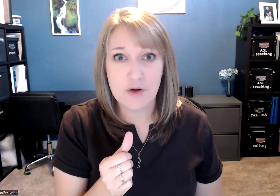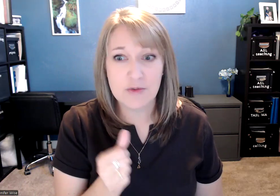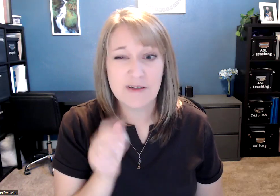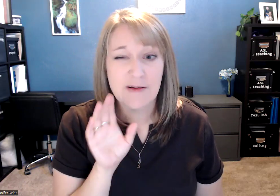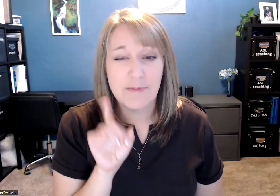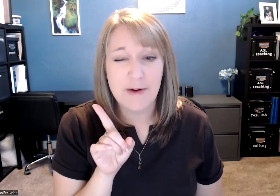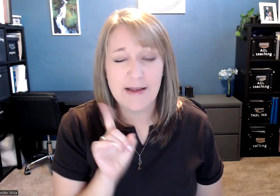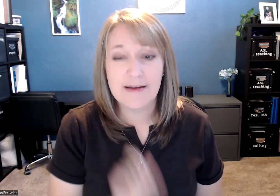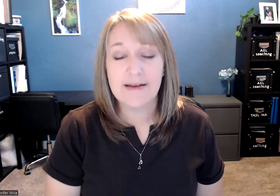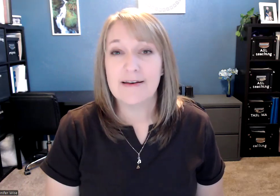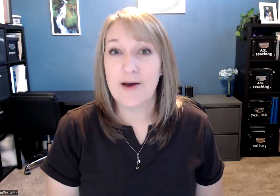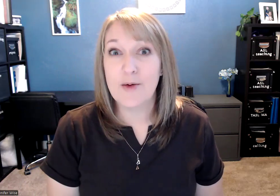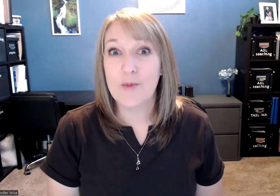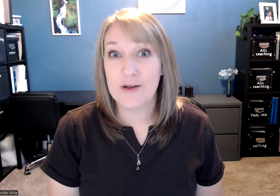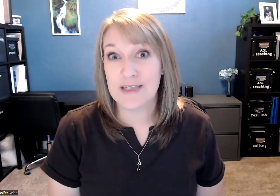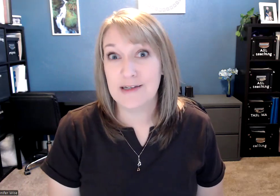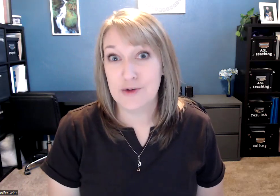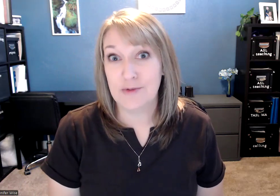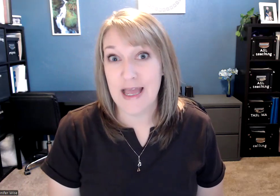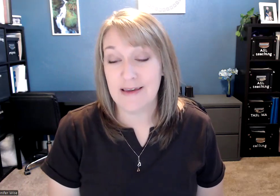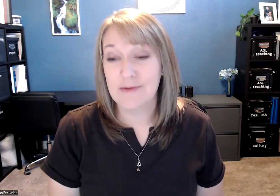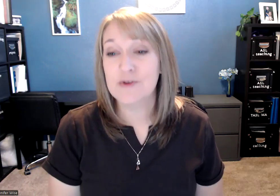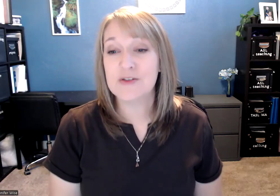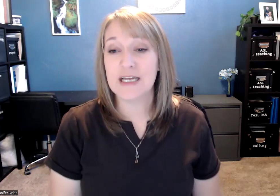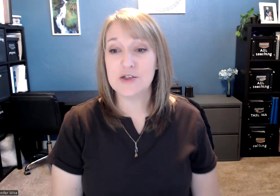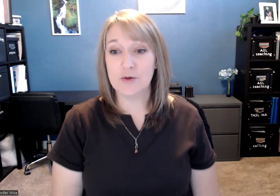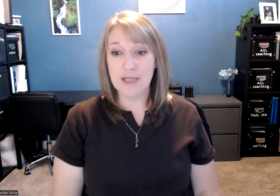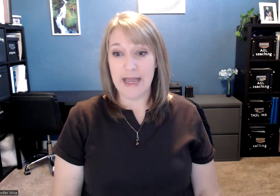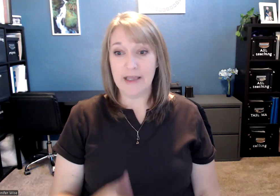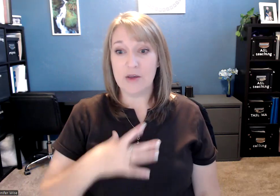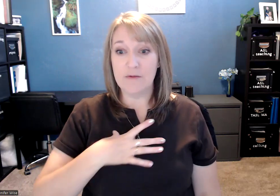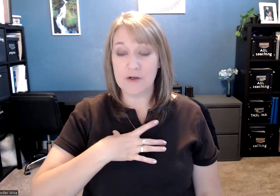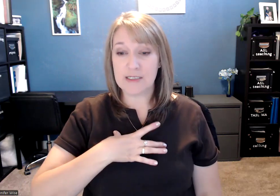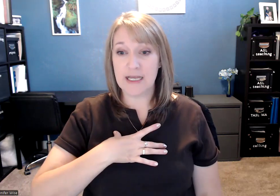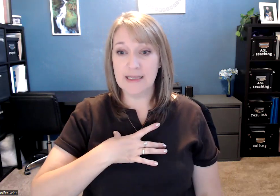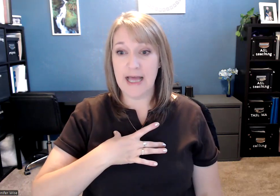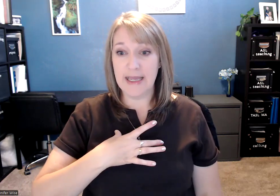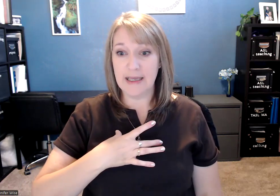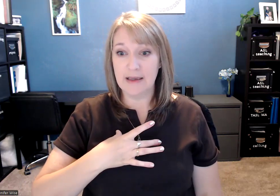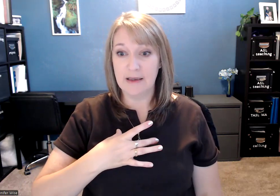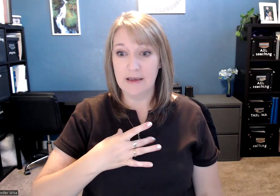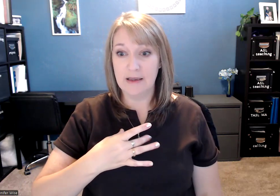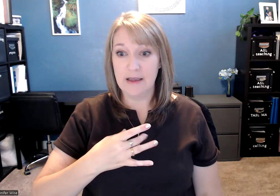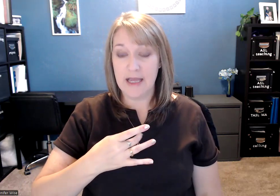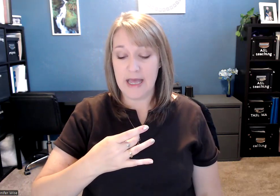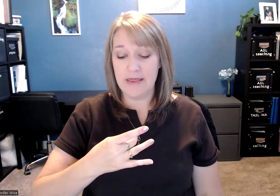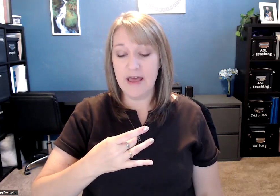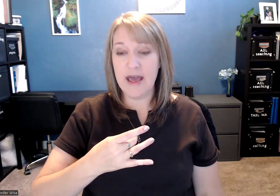don't, but not when you sign don't like. When you sign don't like, you first sign like, and